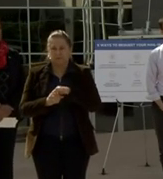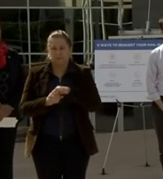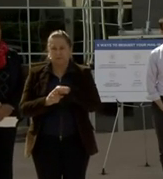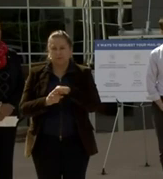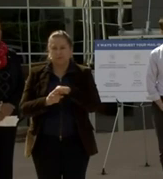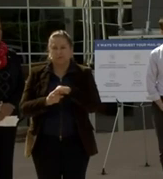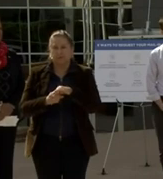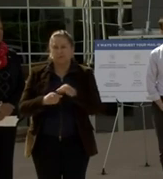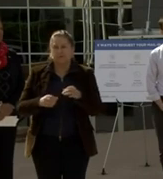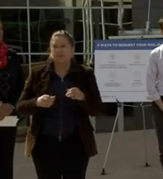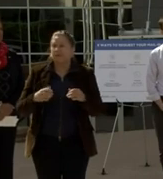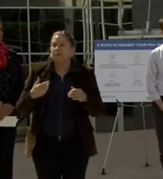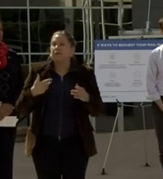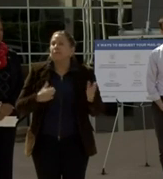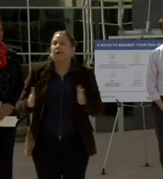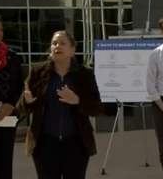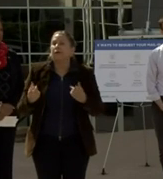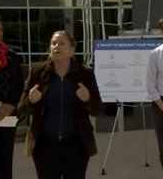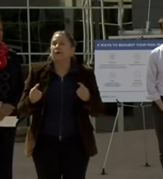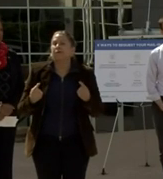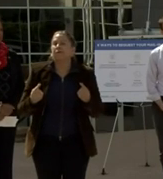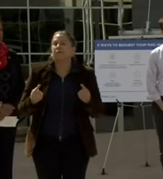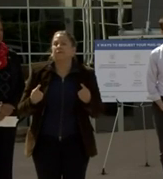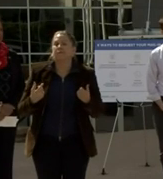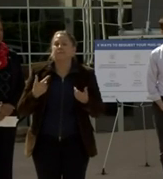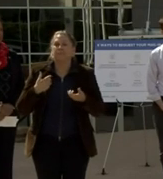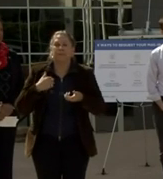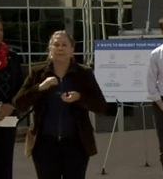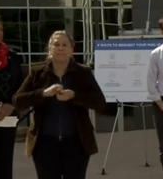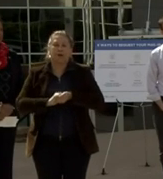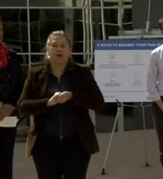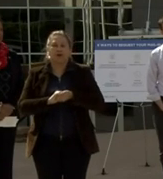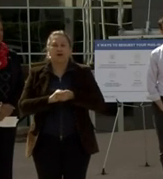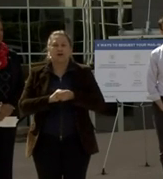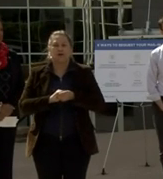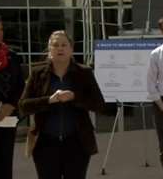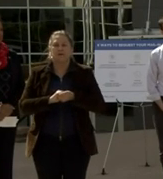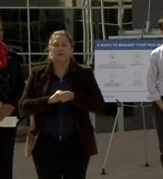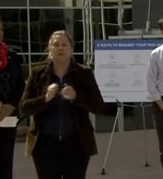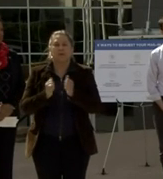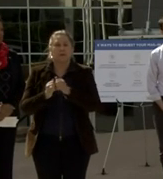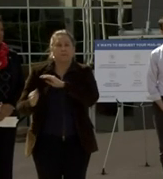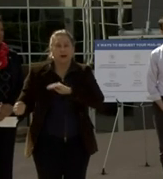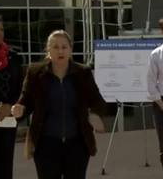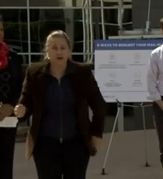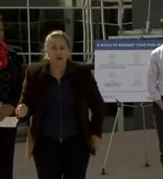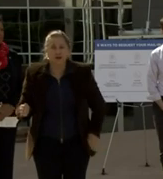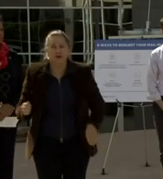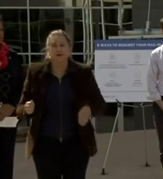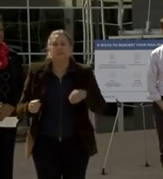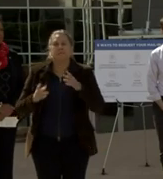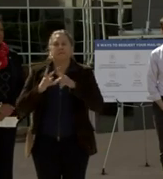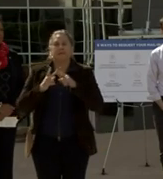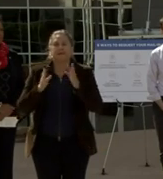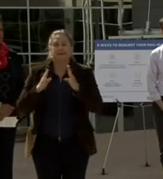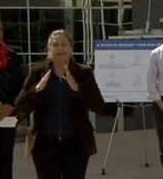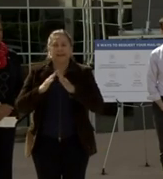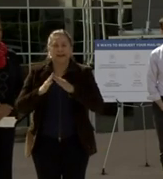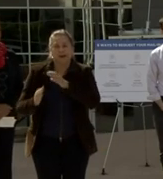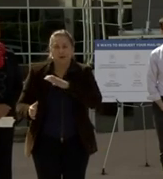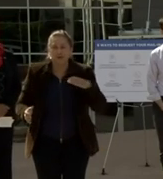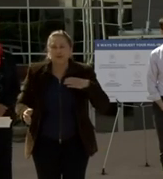we have developed in coordination with the mayor and the city council for the June 2nd, 2020 primary